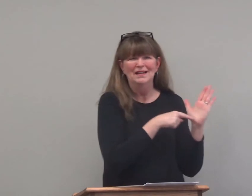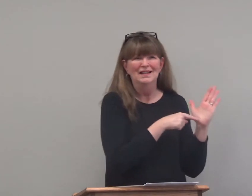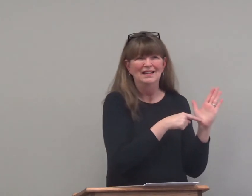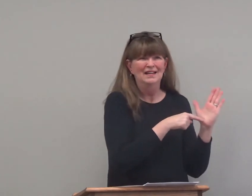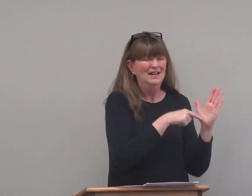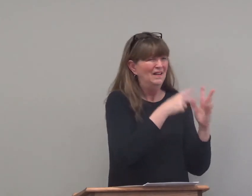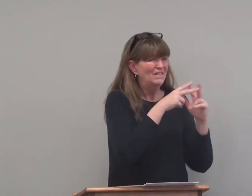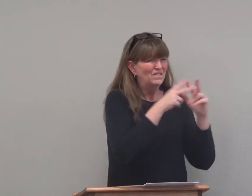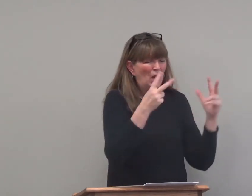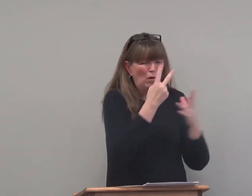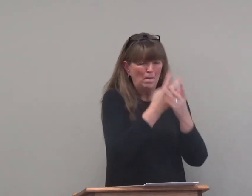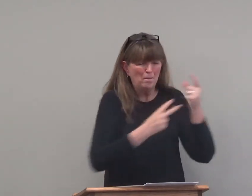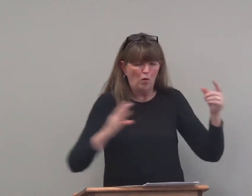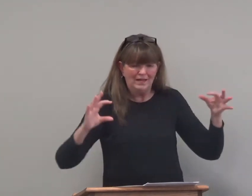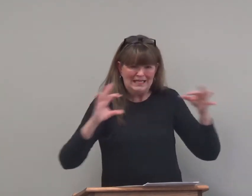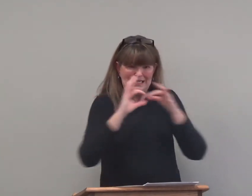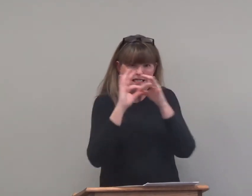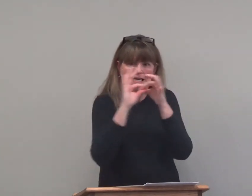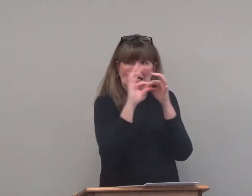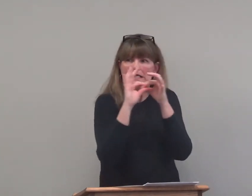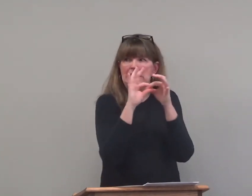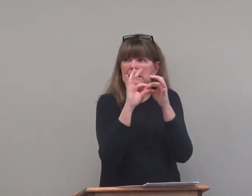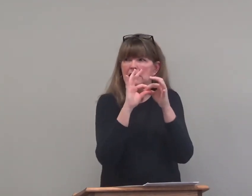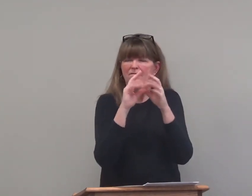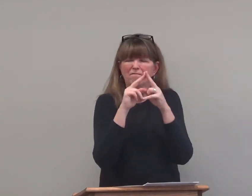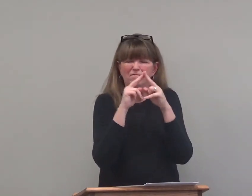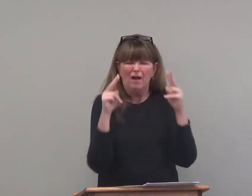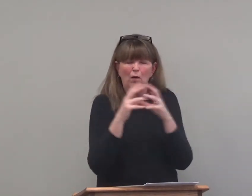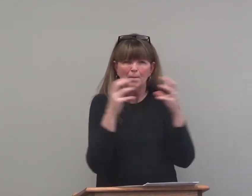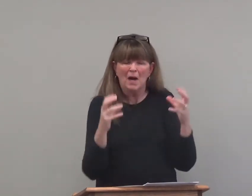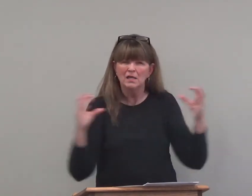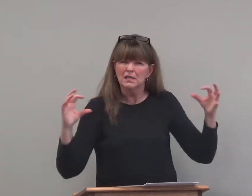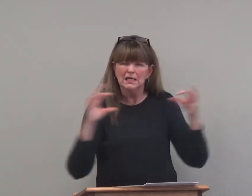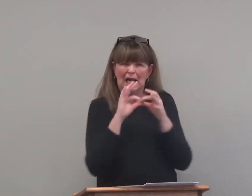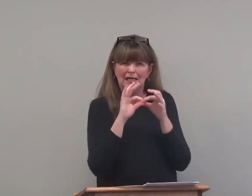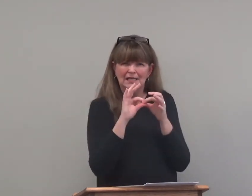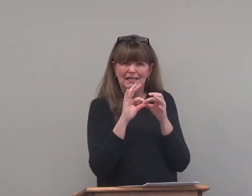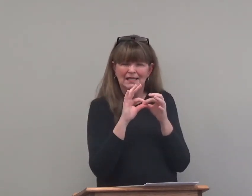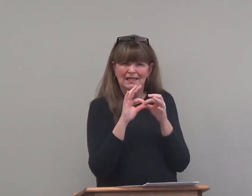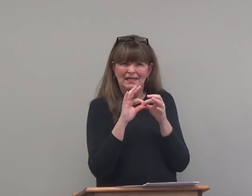he's using the Old Testament. And so they are both so intricately tied.